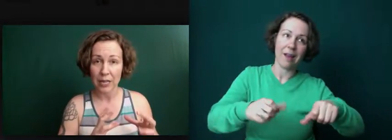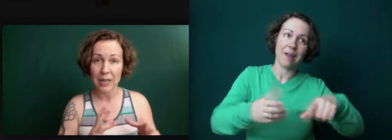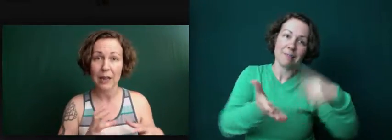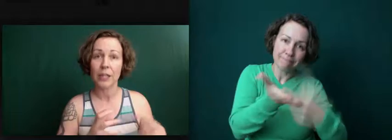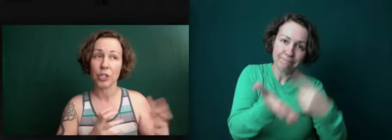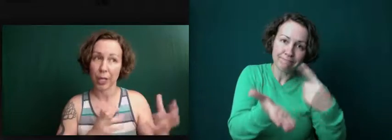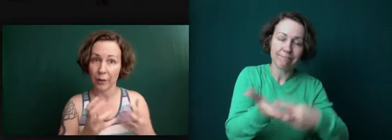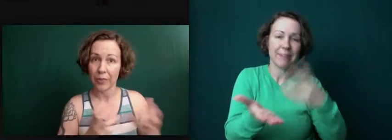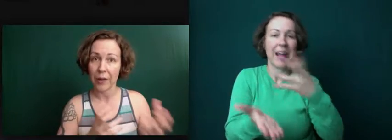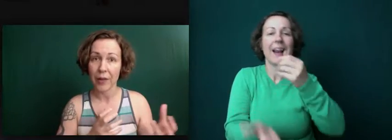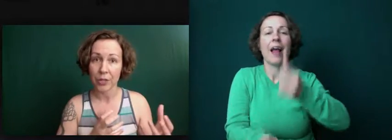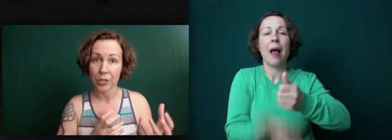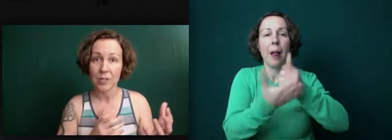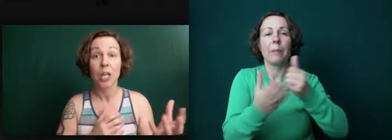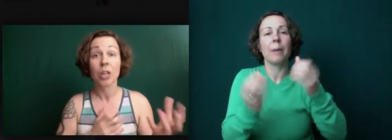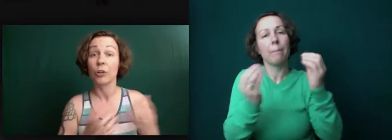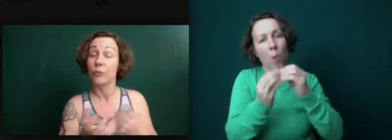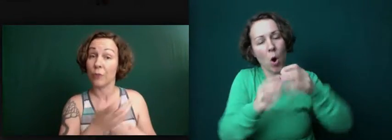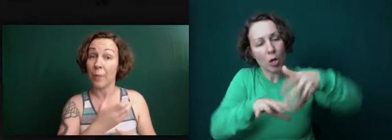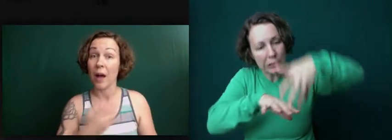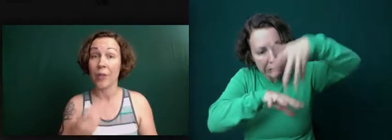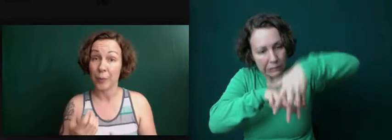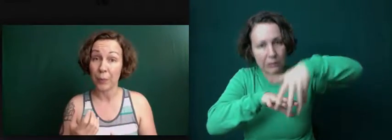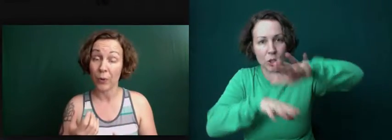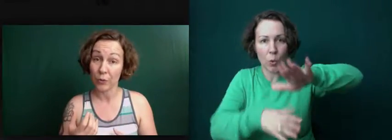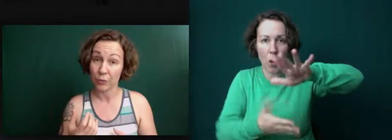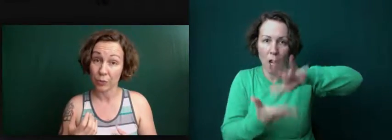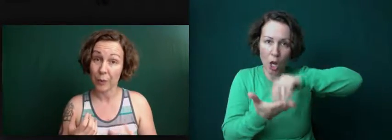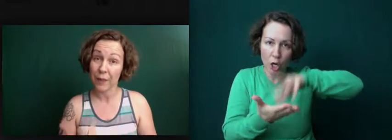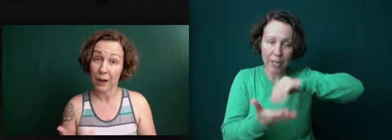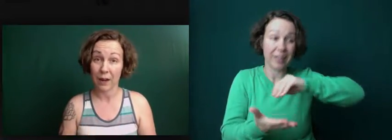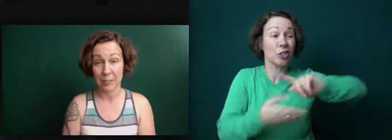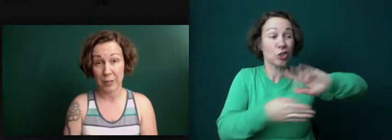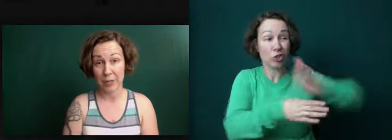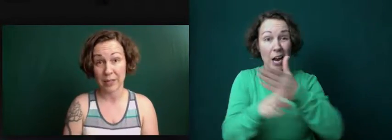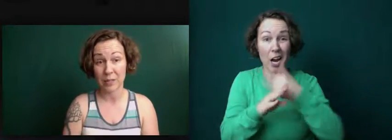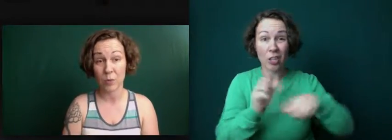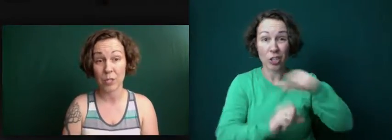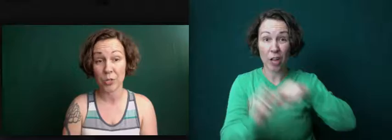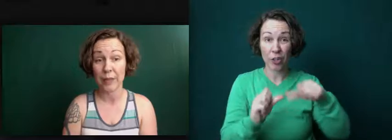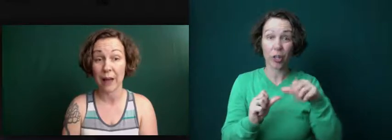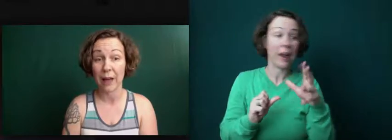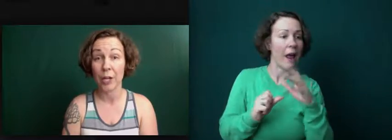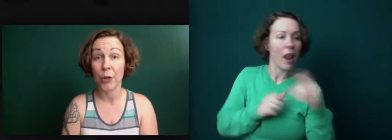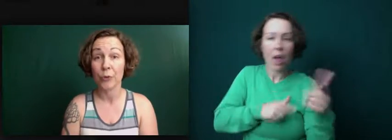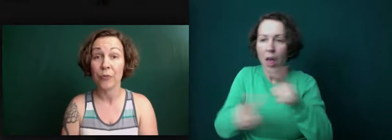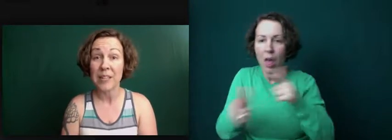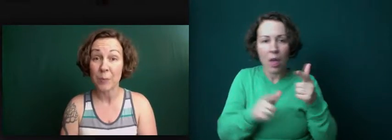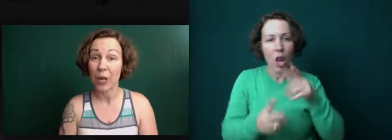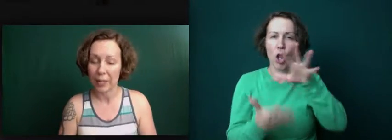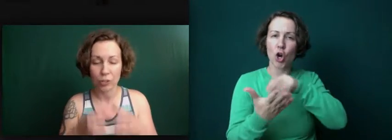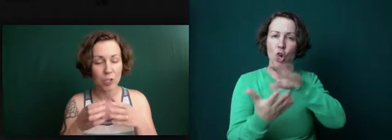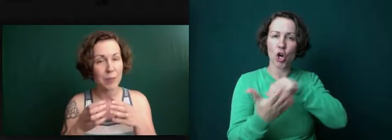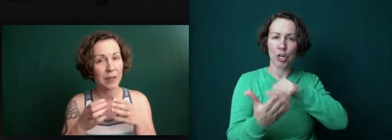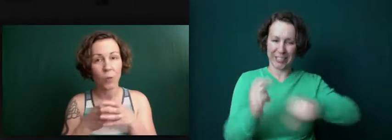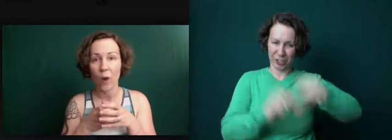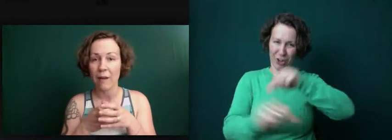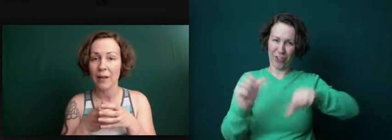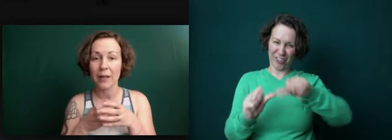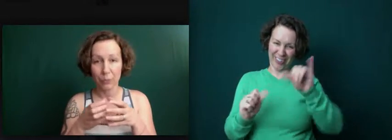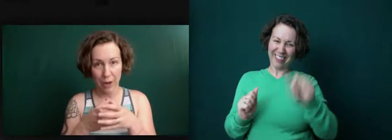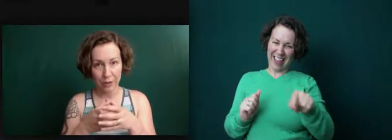your learning, share it with others, learn from the other people in the group and their experience. We'll be doing that through Facebook, and it'll just